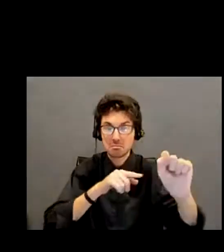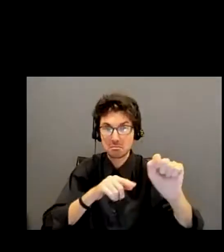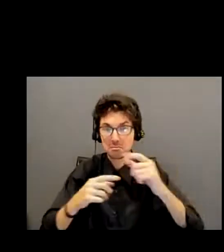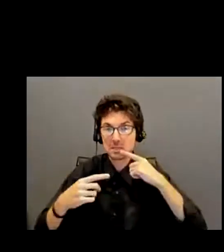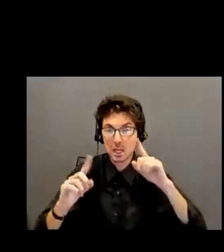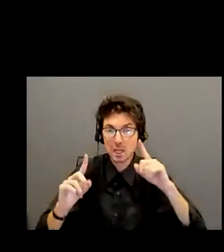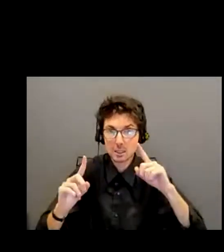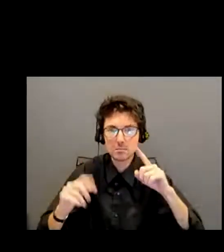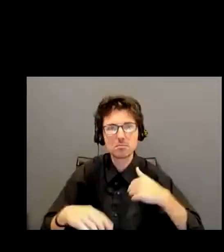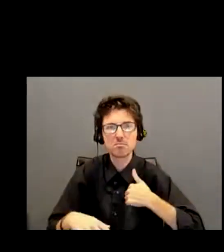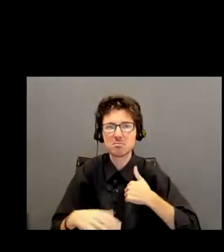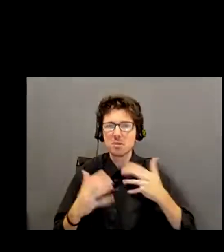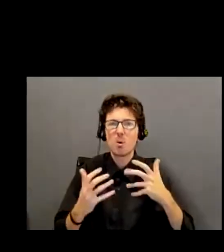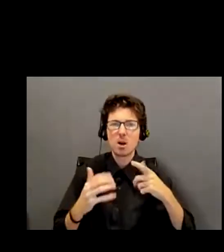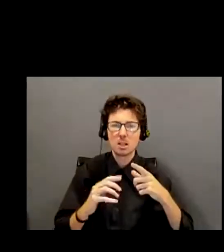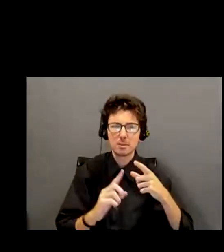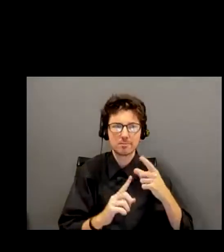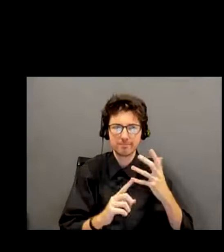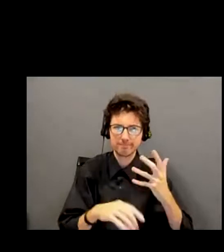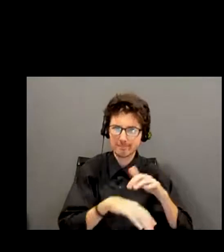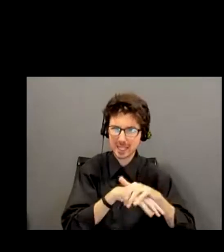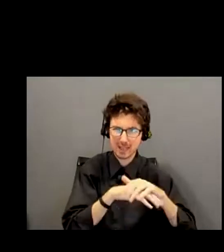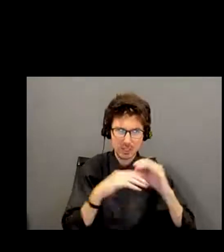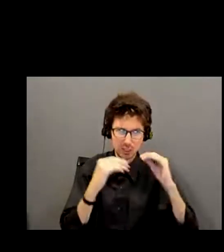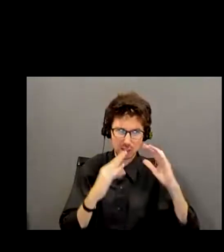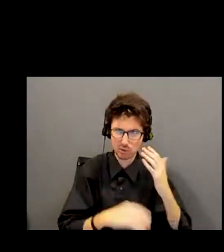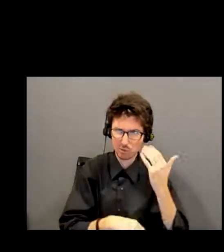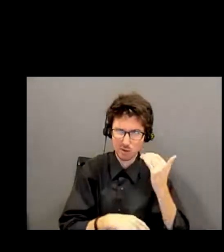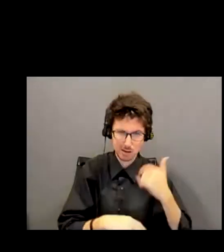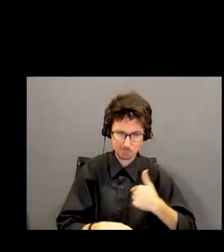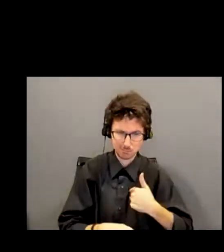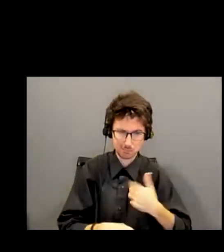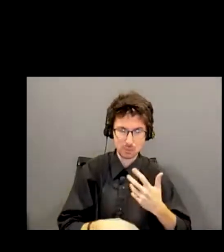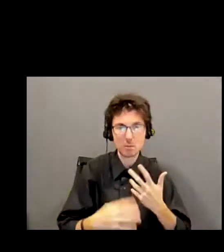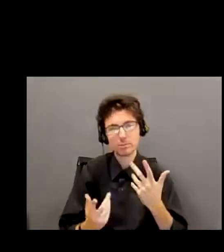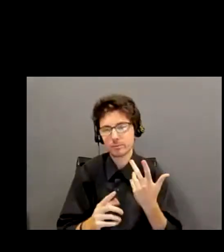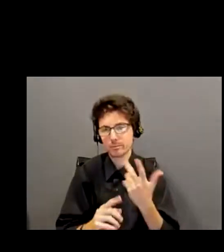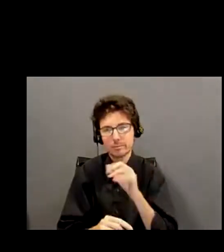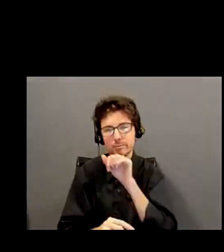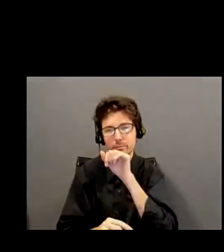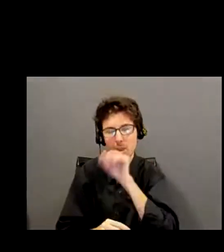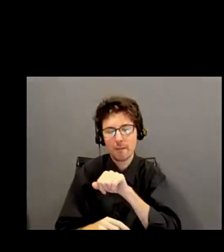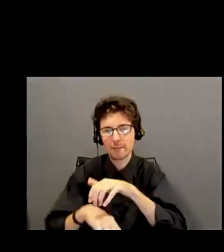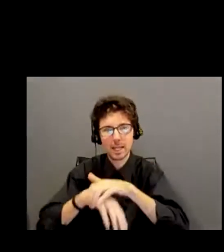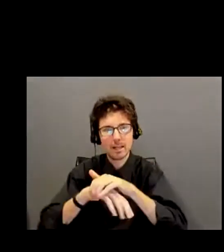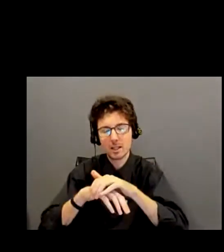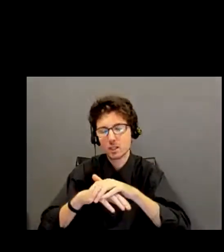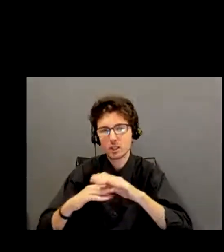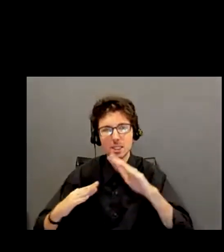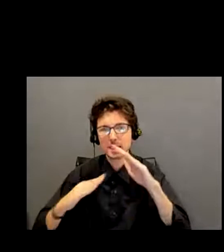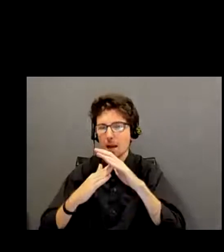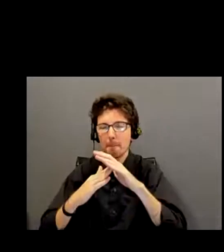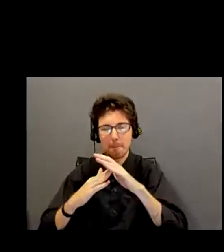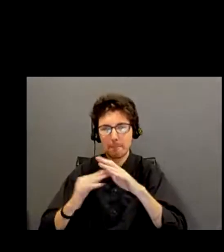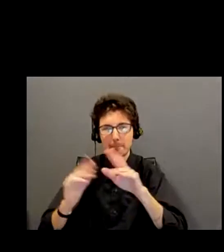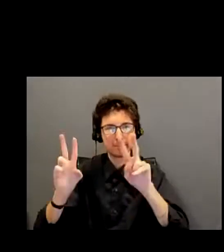that is the school subject I love the best. This was always my favorite subject, school subject.